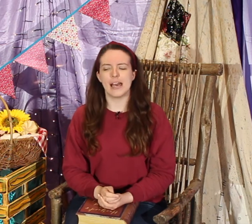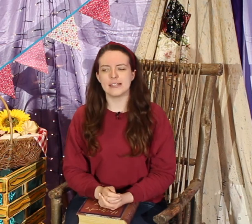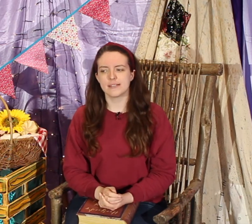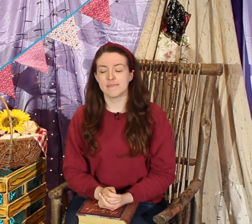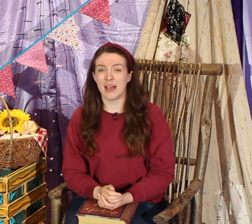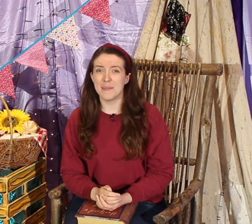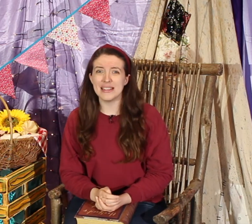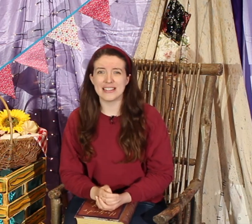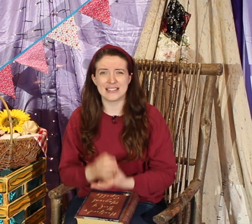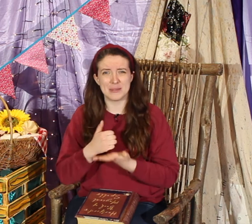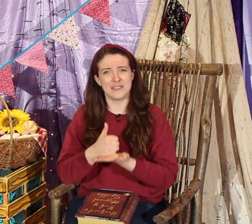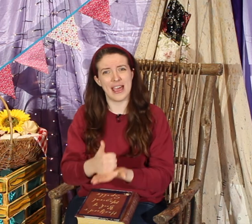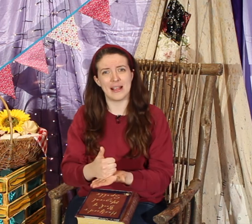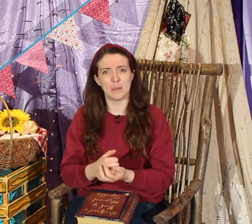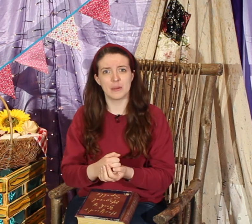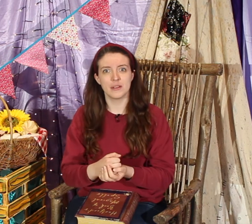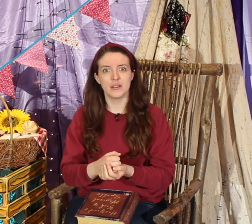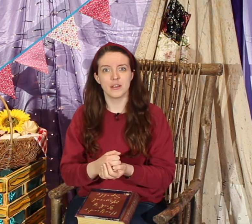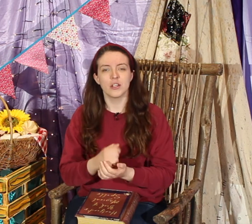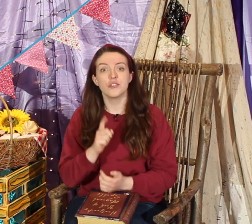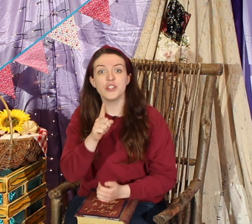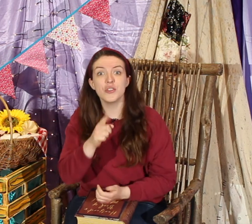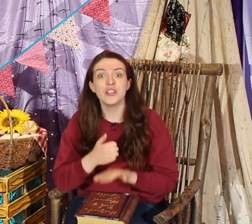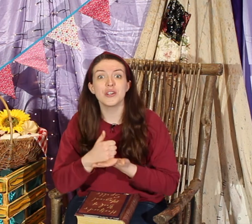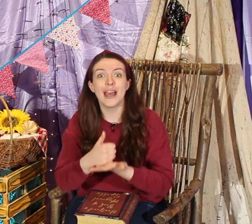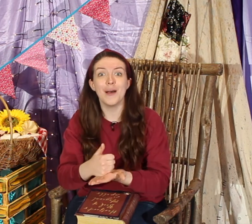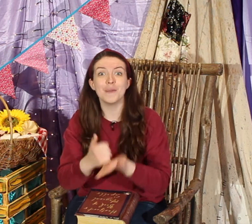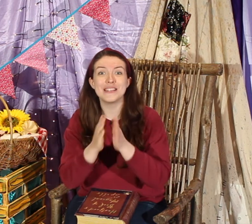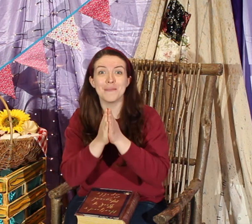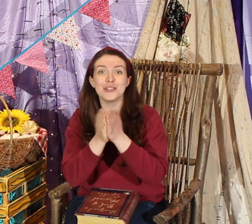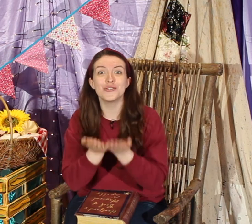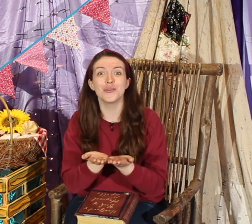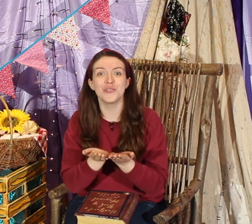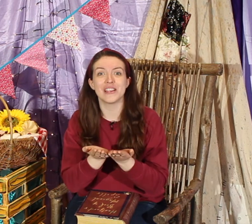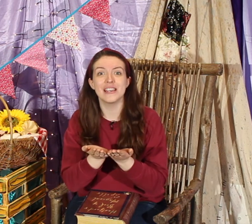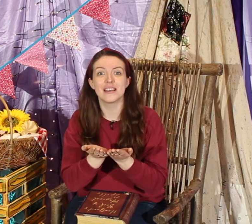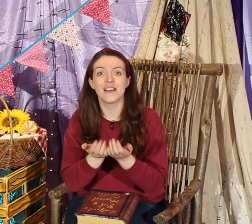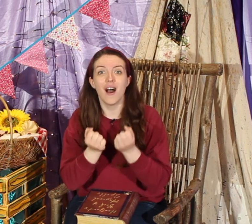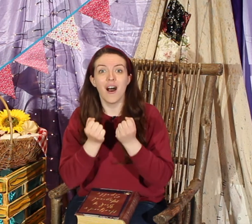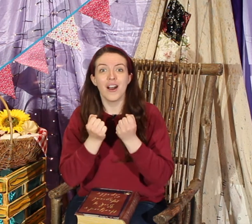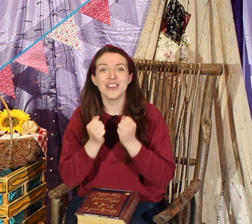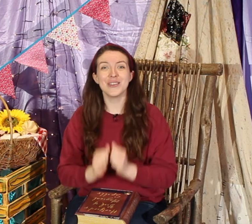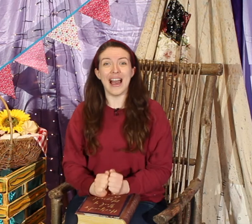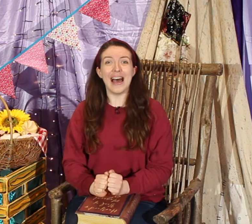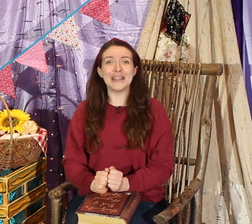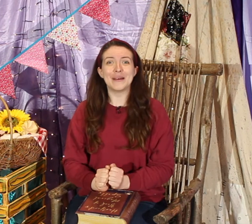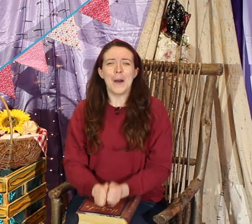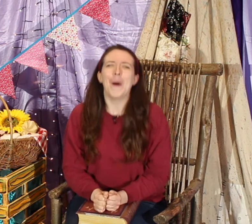And I might need a little bit of help. Do you think you could help me tell my story? You can?